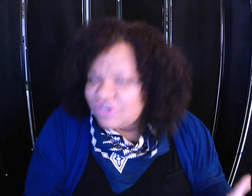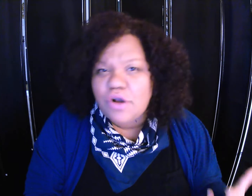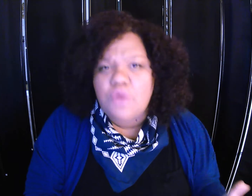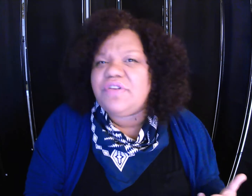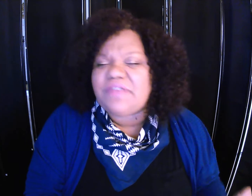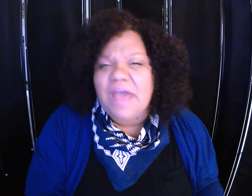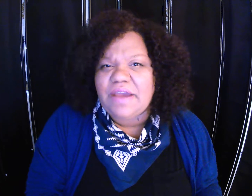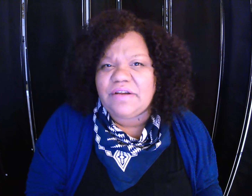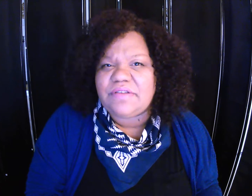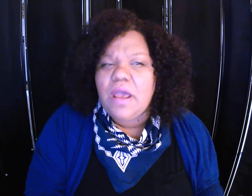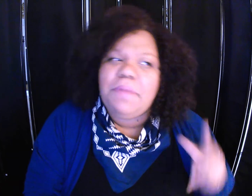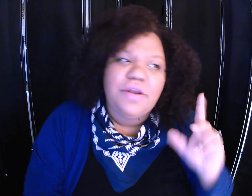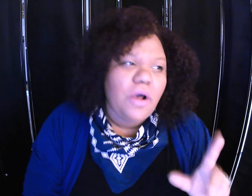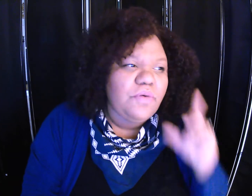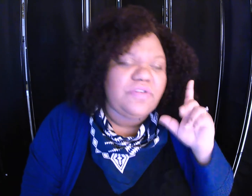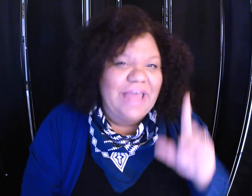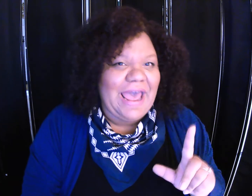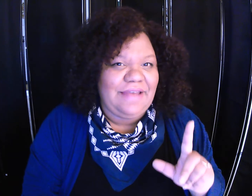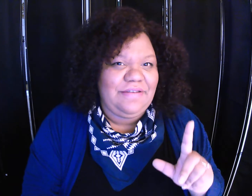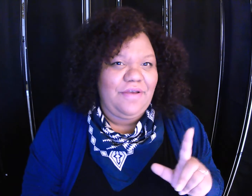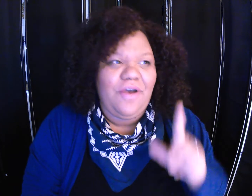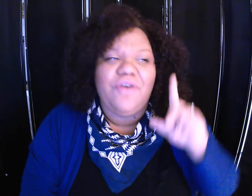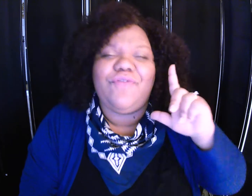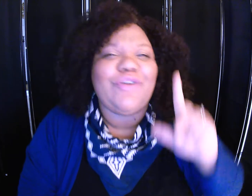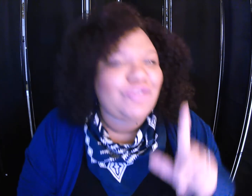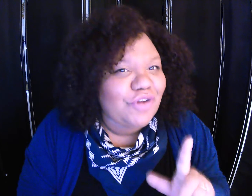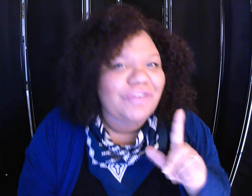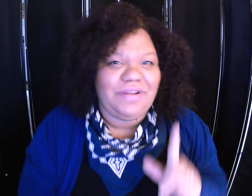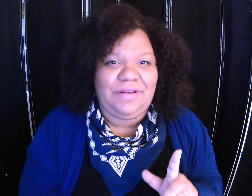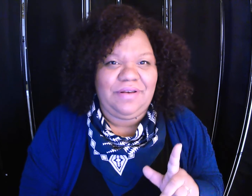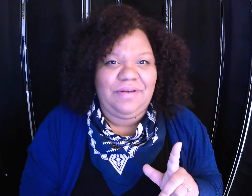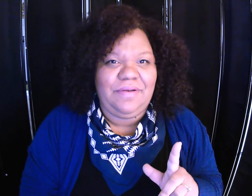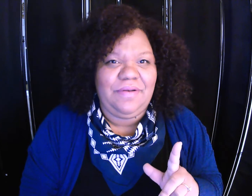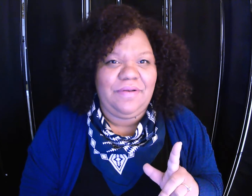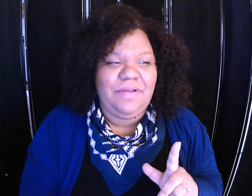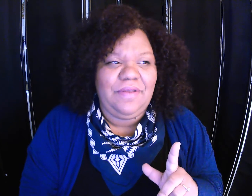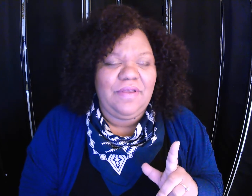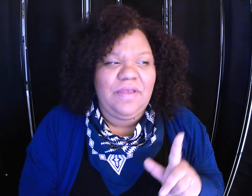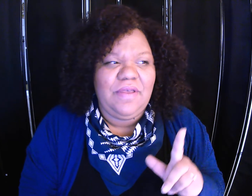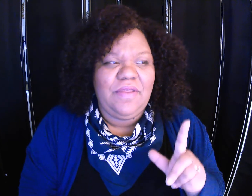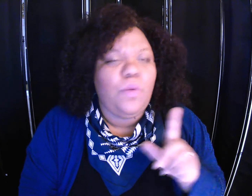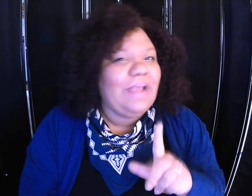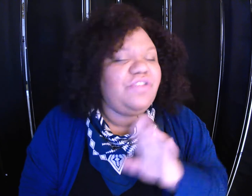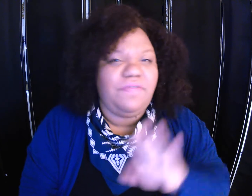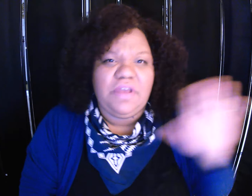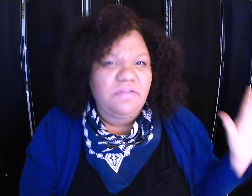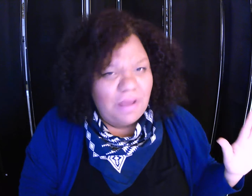own desires, but knows that, for certain, the way she feels about